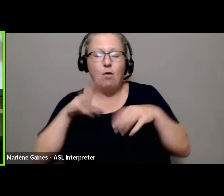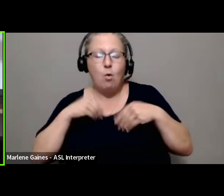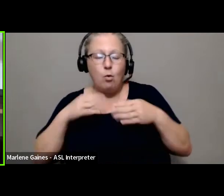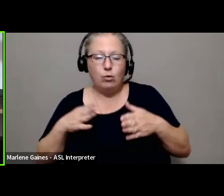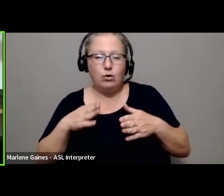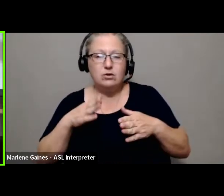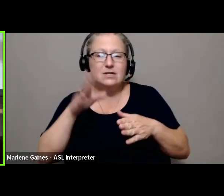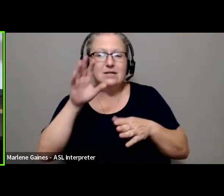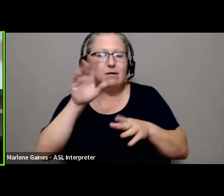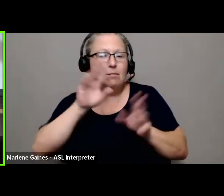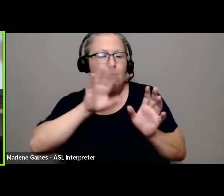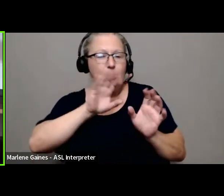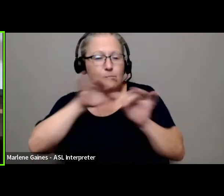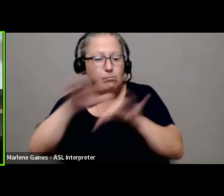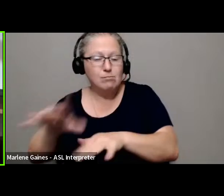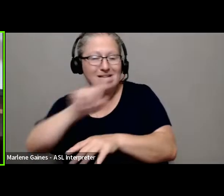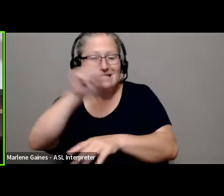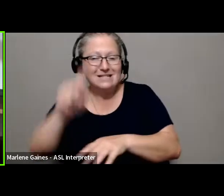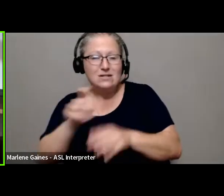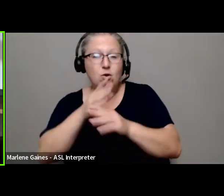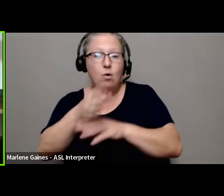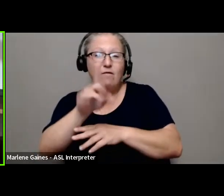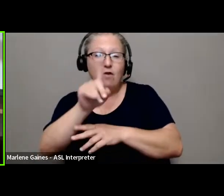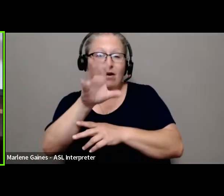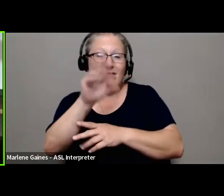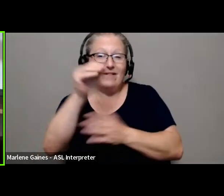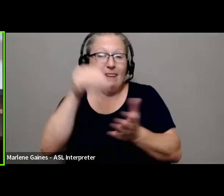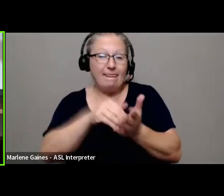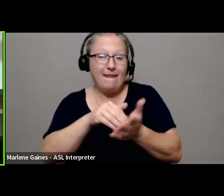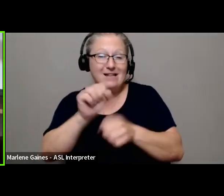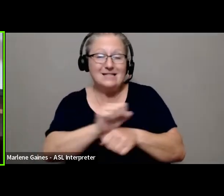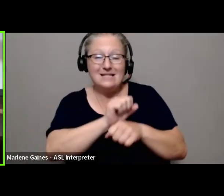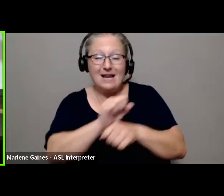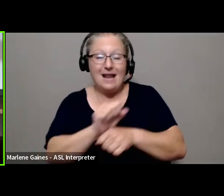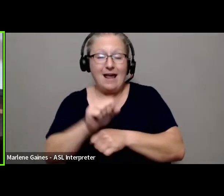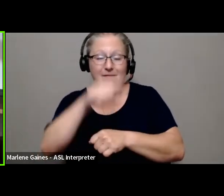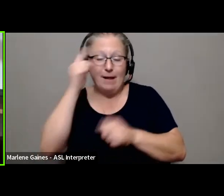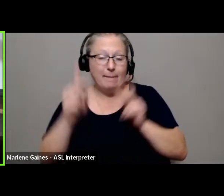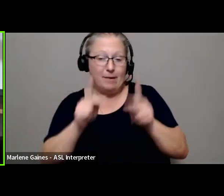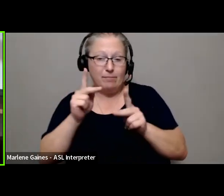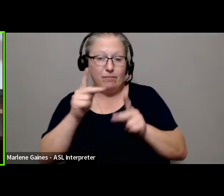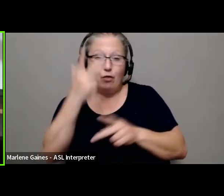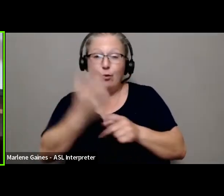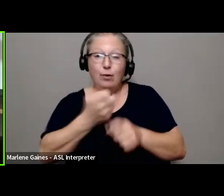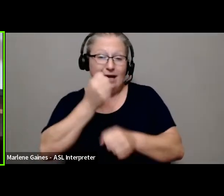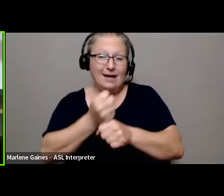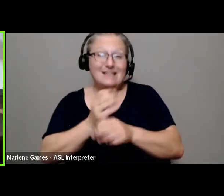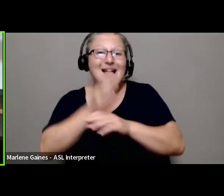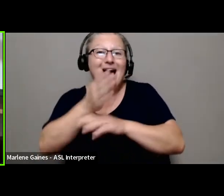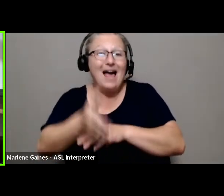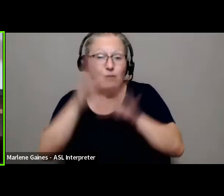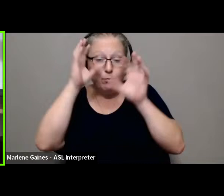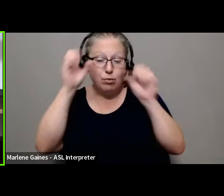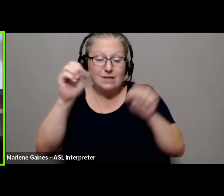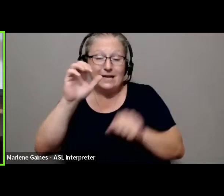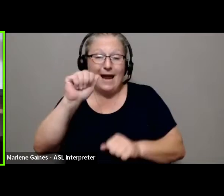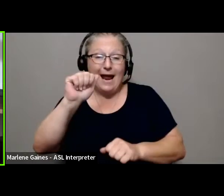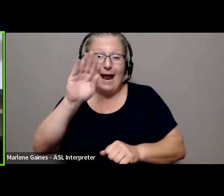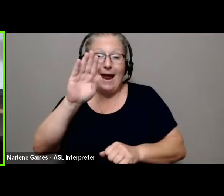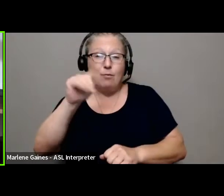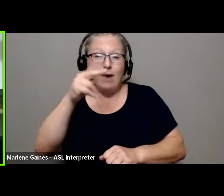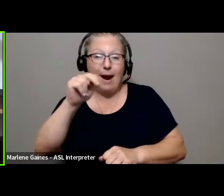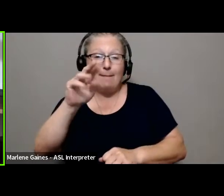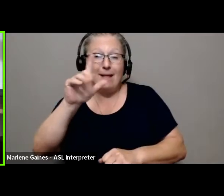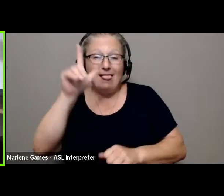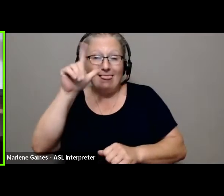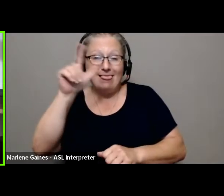to Texas with more than 150,000 enslaved Black persons. For 3 years, even after President Abraham Lincoln